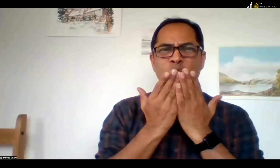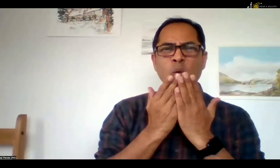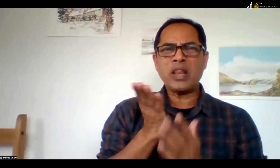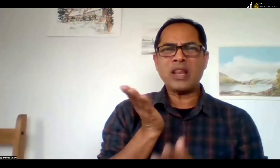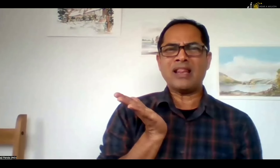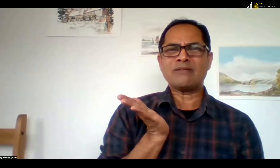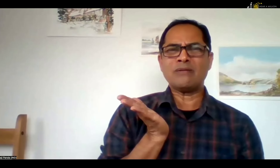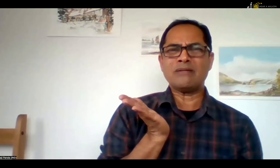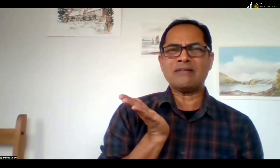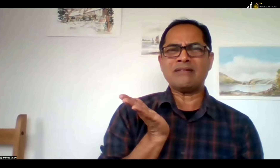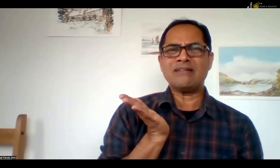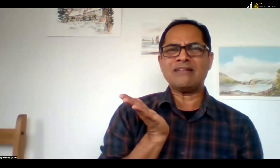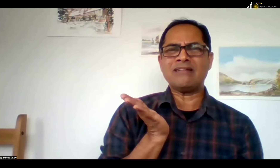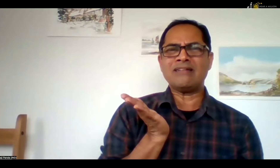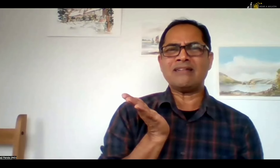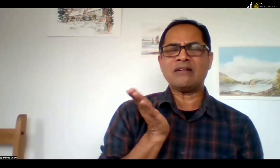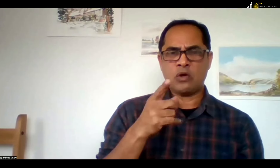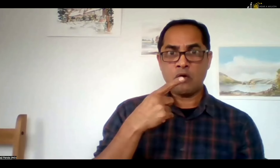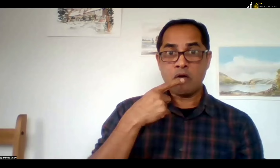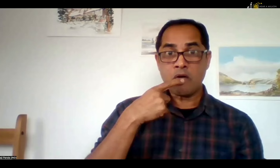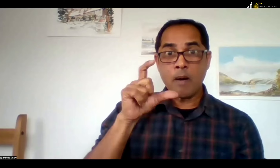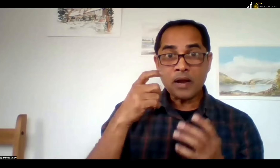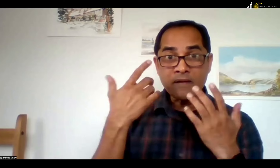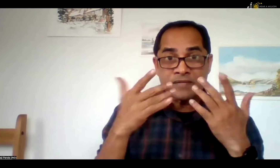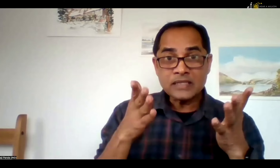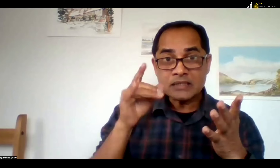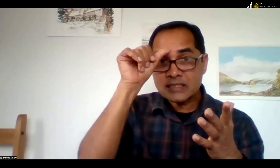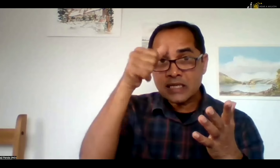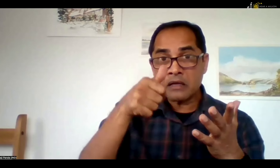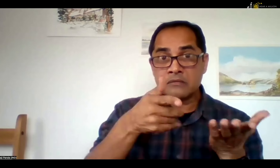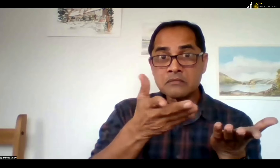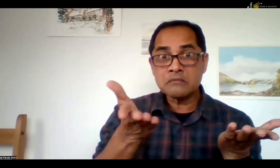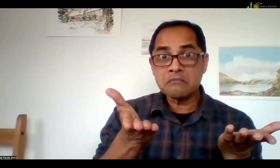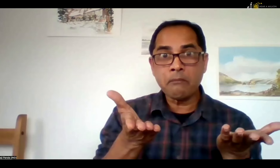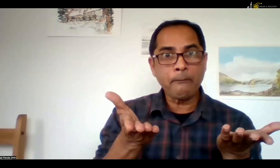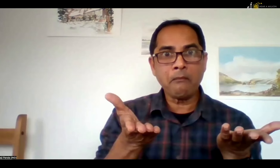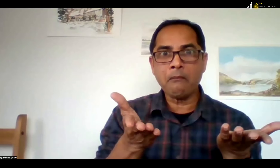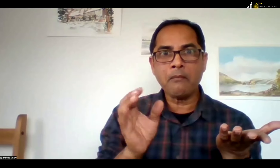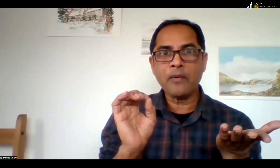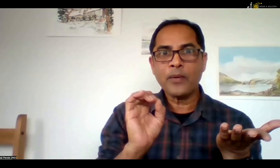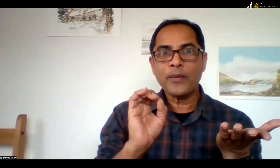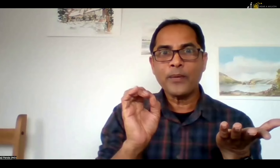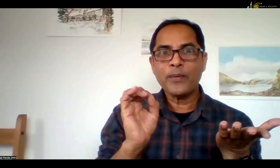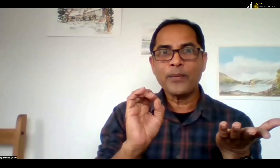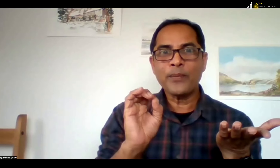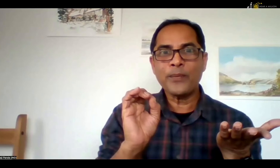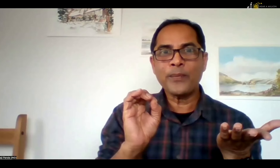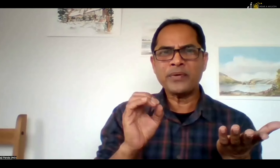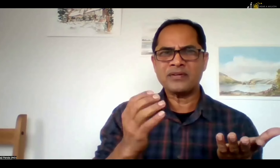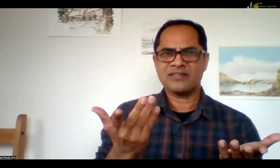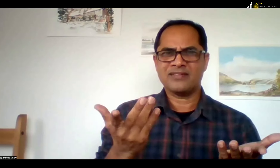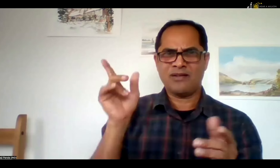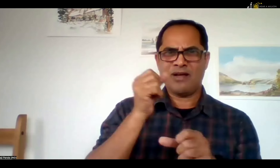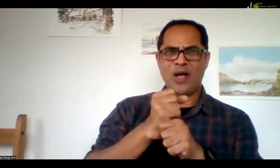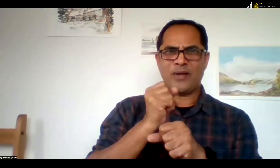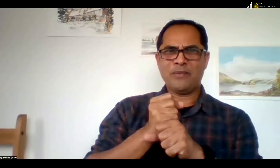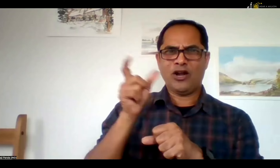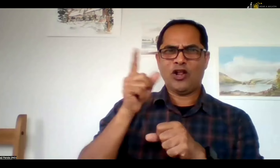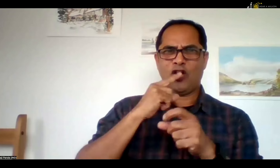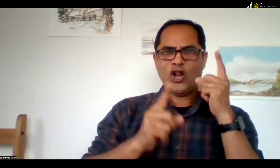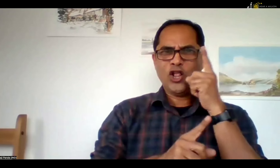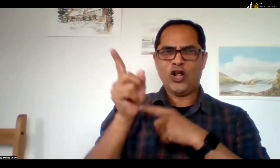life? And all of these barriers are coming from education. But are we complaining enough? No, we